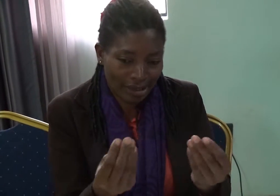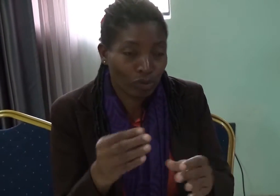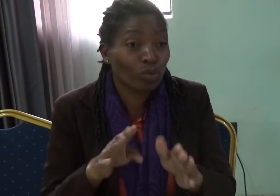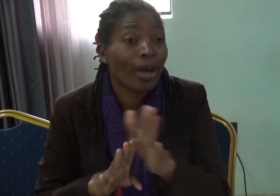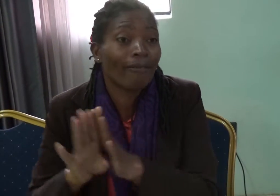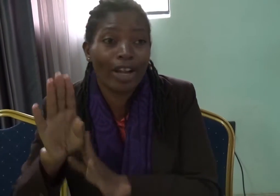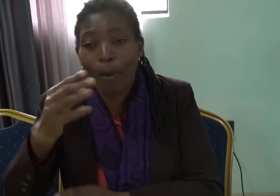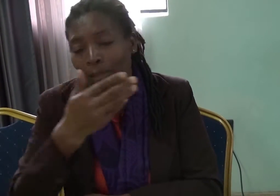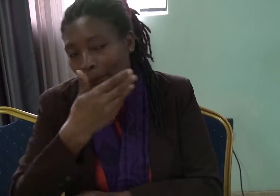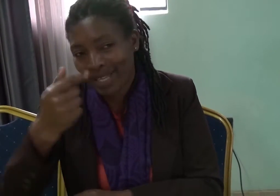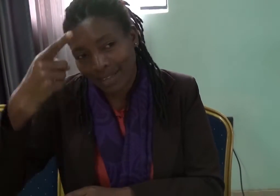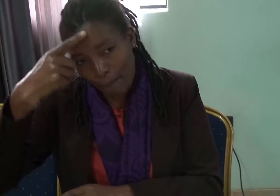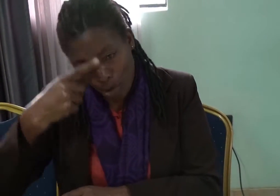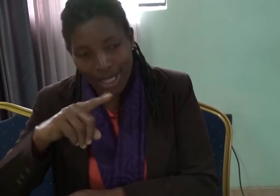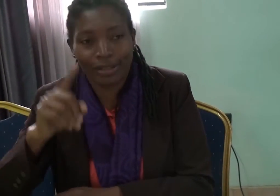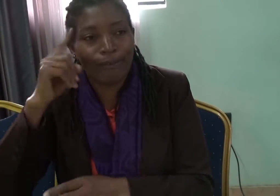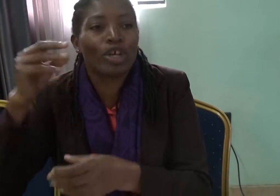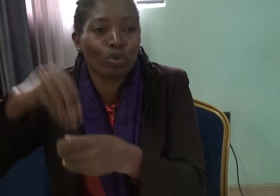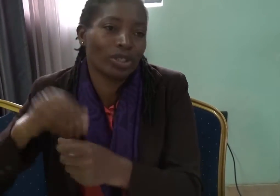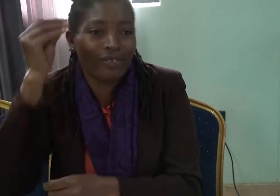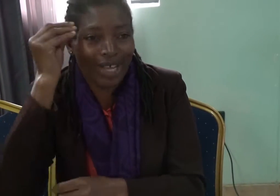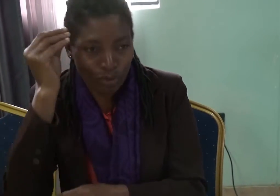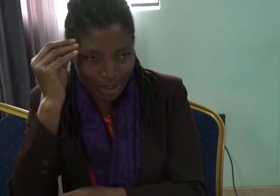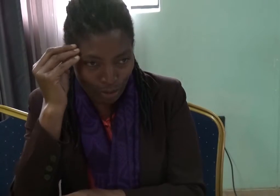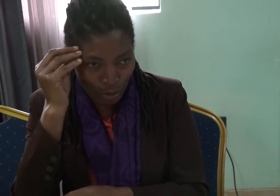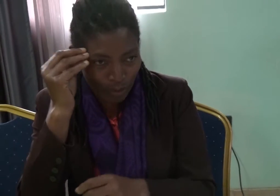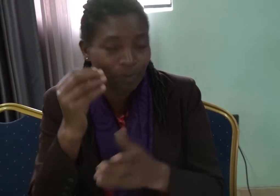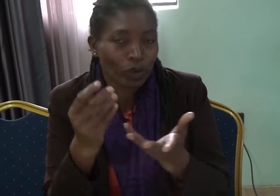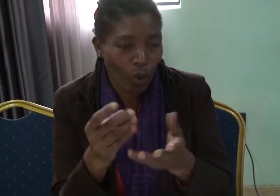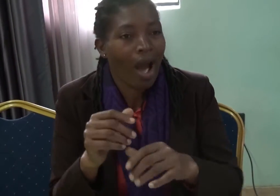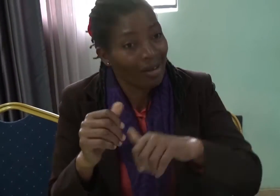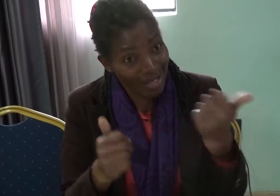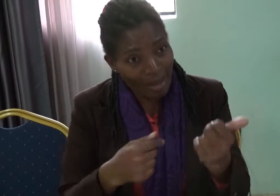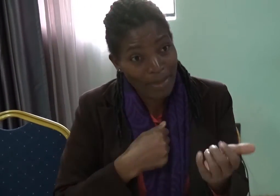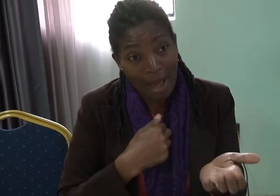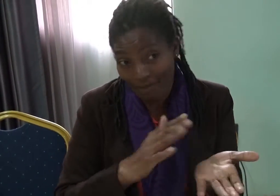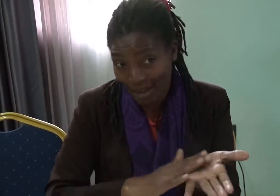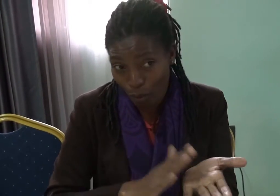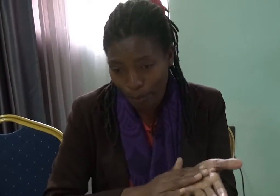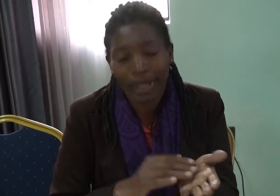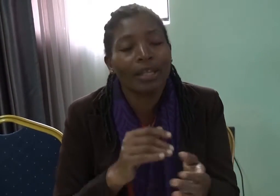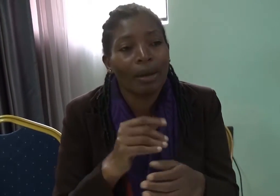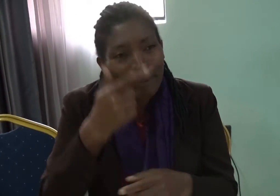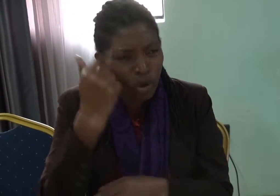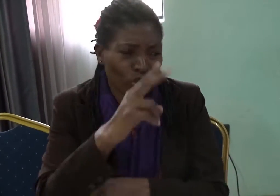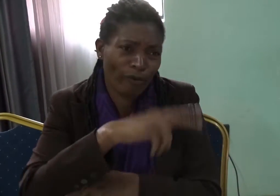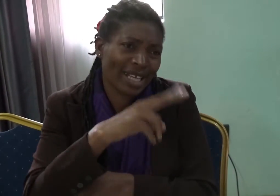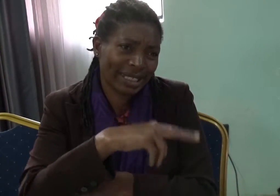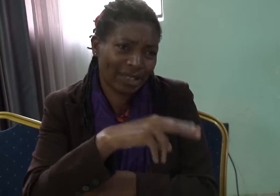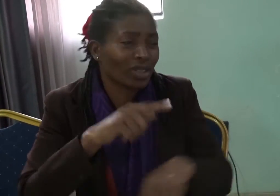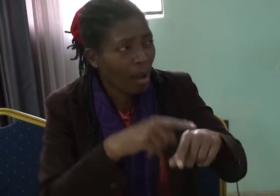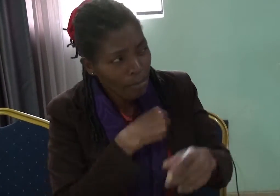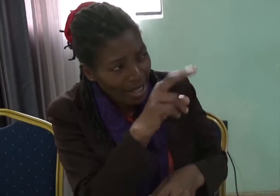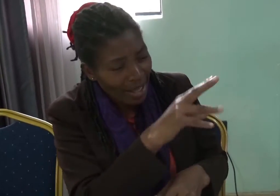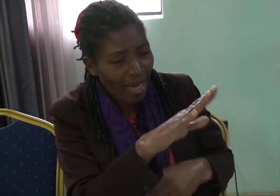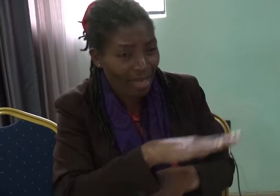just to implement it before we do the research? So I think we should do the research, what is going on now,